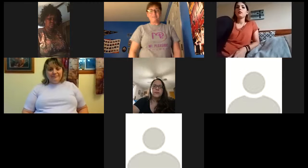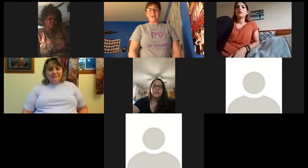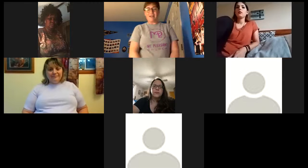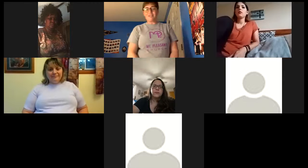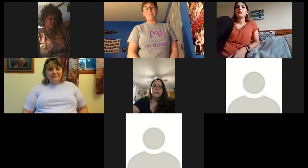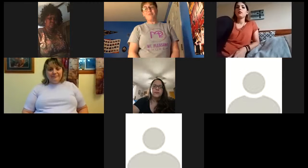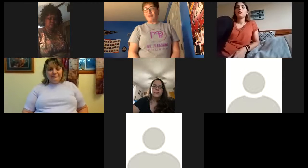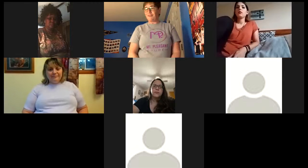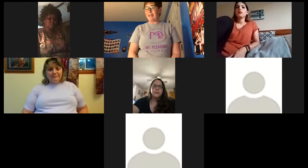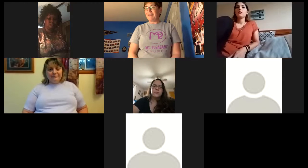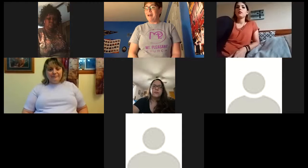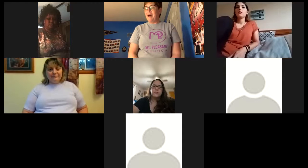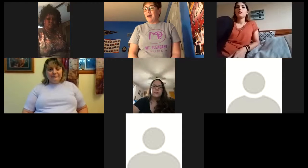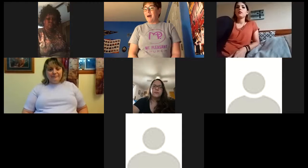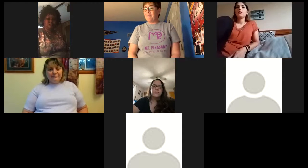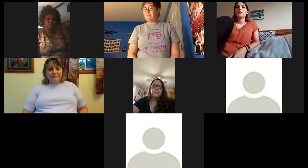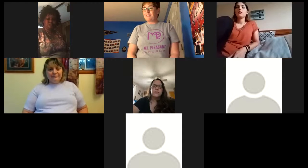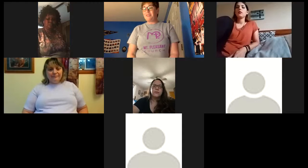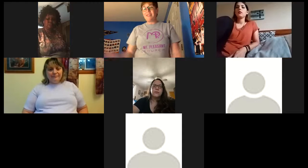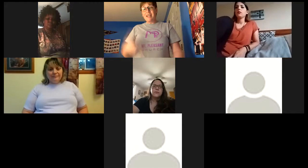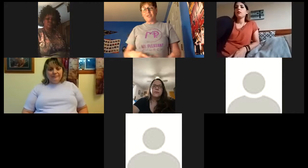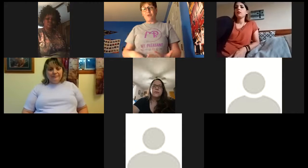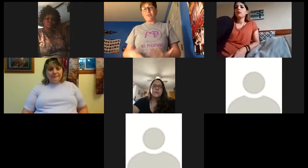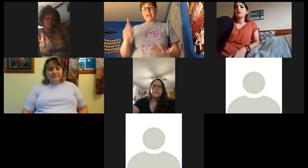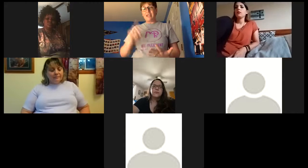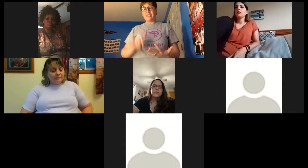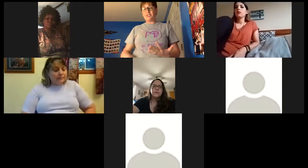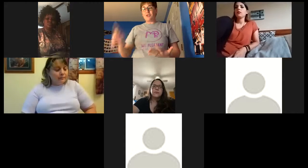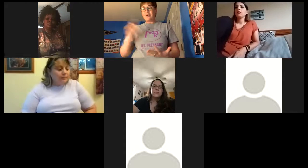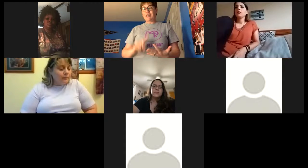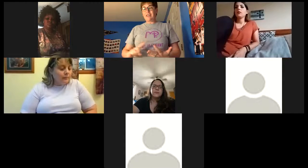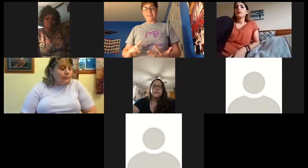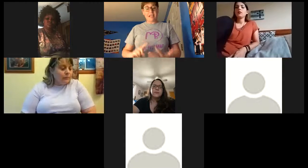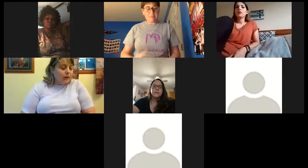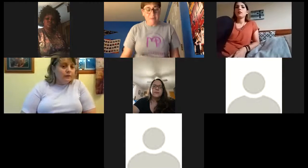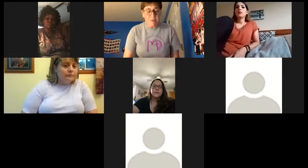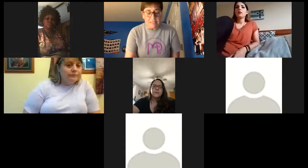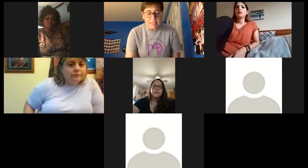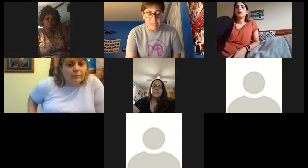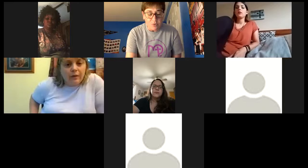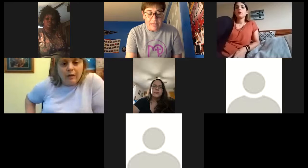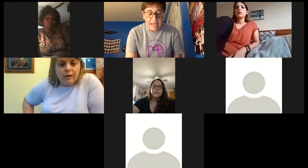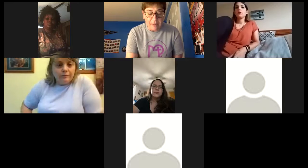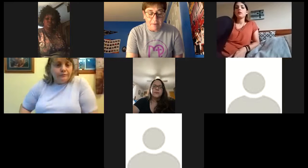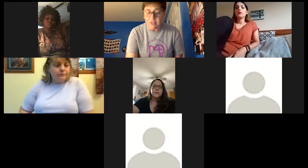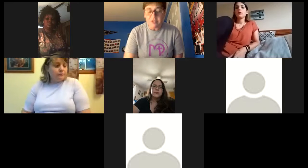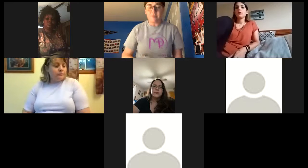Anyways, all right, so I'll move on from that. So the next one we've got is dirty. Maybe it was this one that had a bunch. Nope,